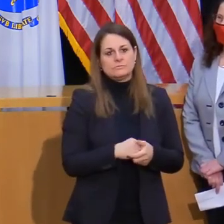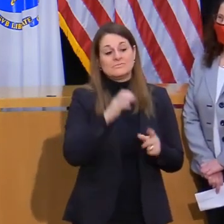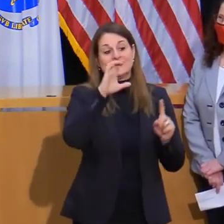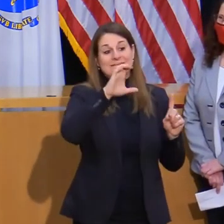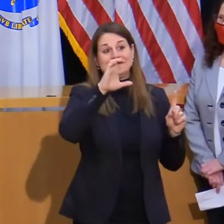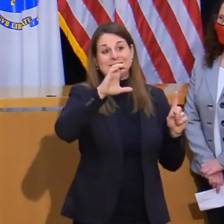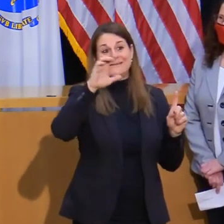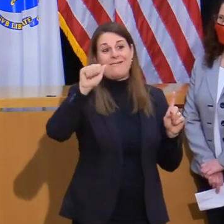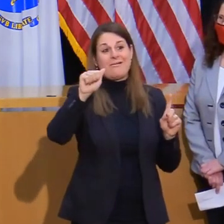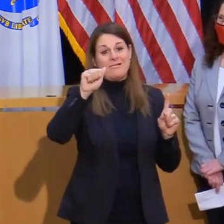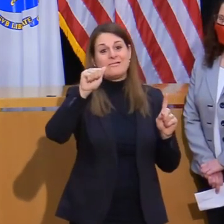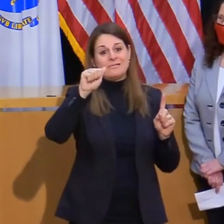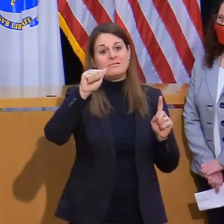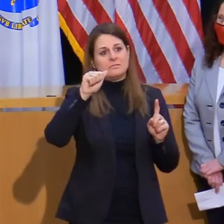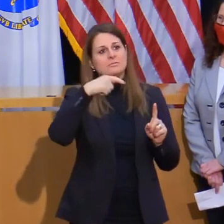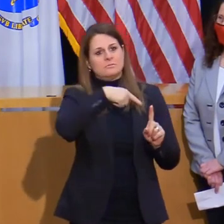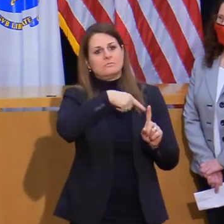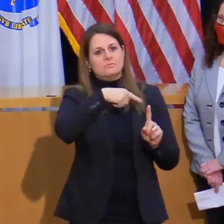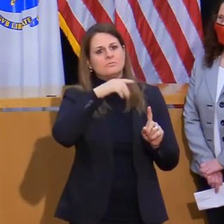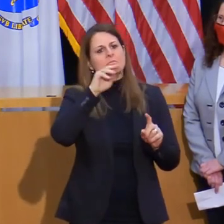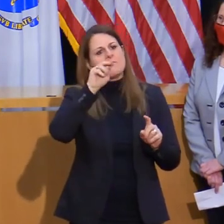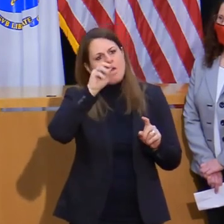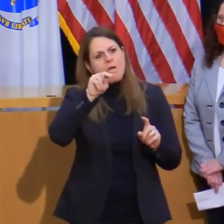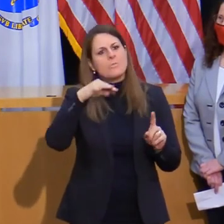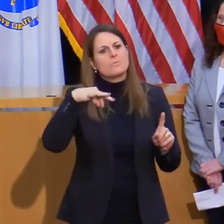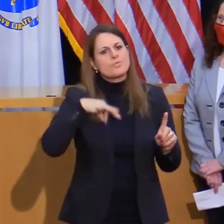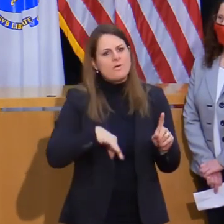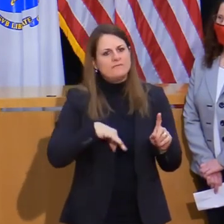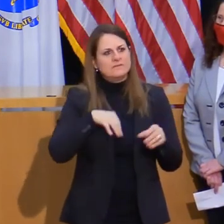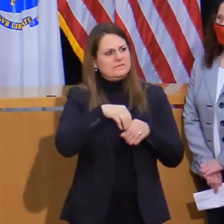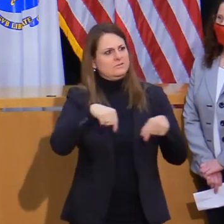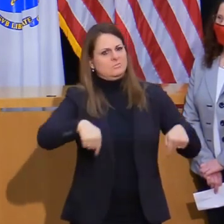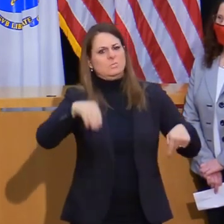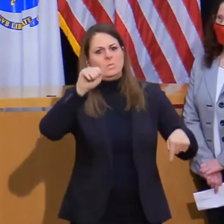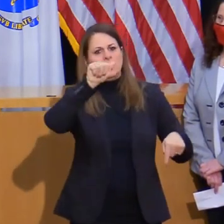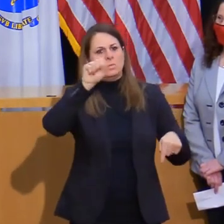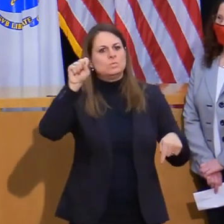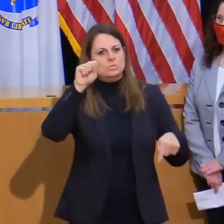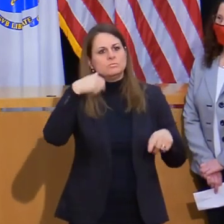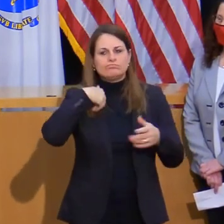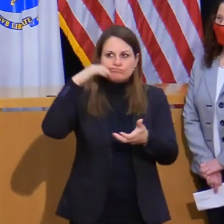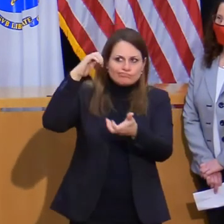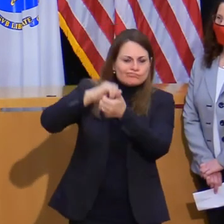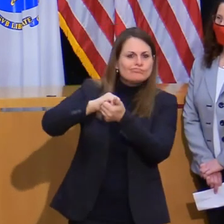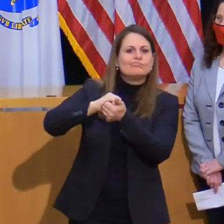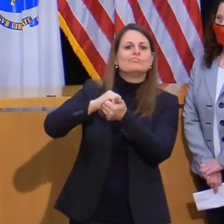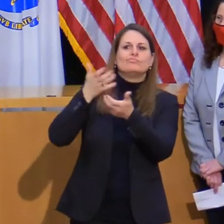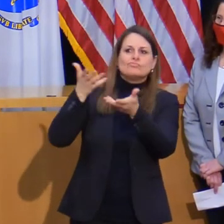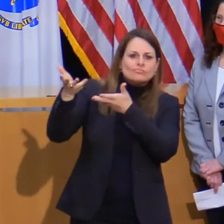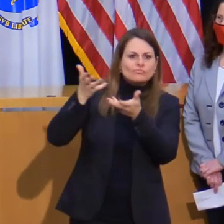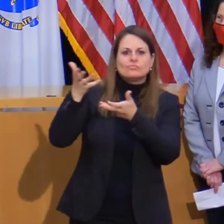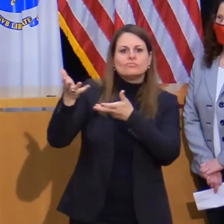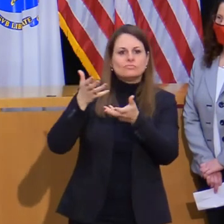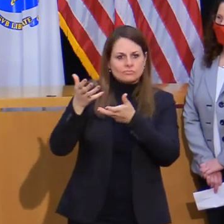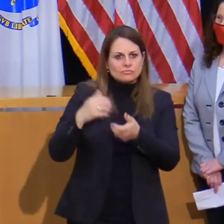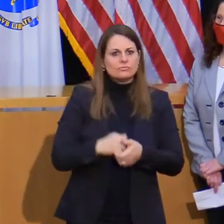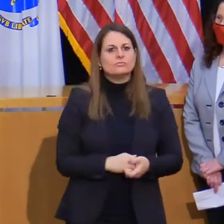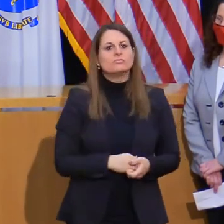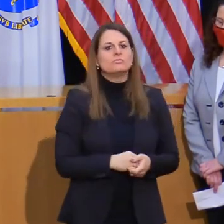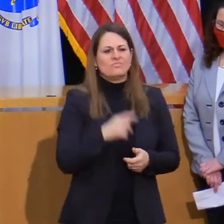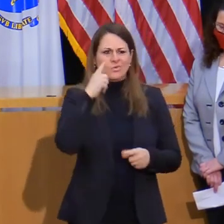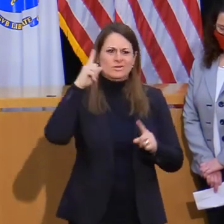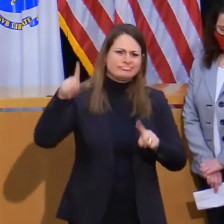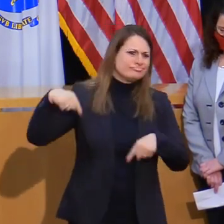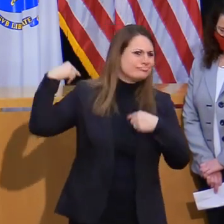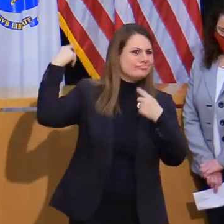not-for-profit, community-based healthcare organization whom we've worked with for a number of years. They're dedicated to improving care for individuals who are dually